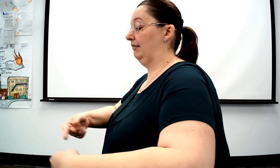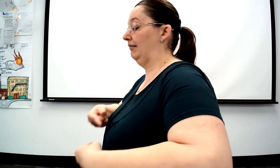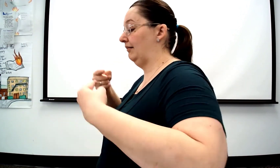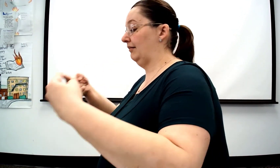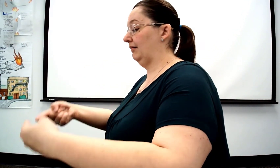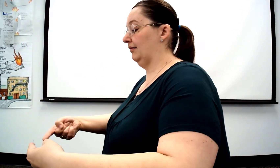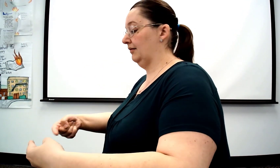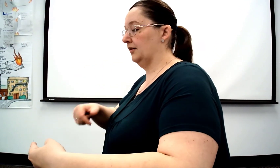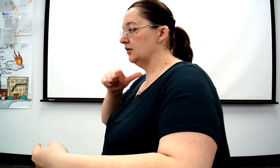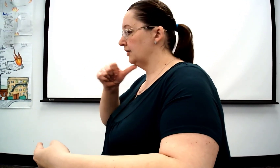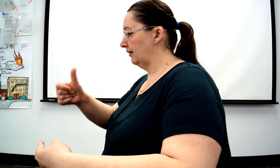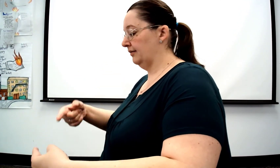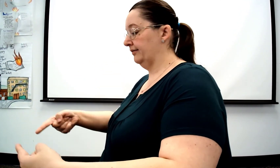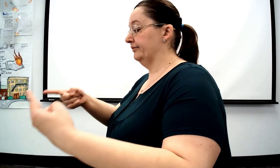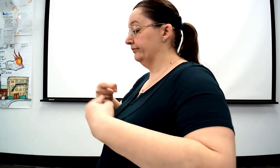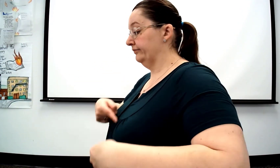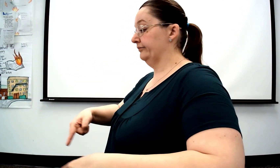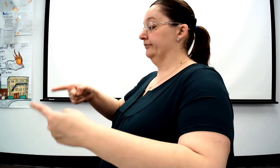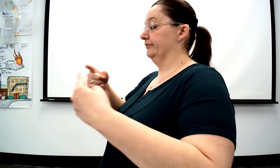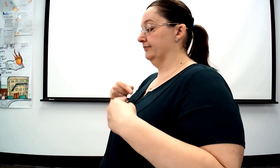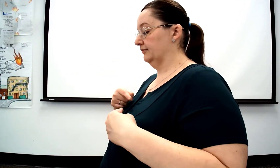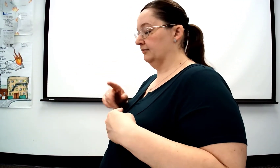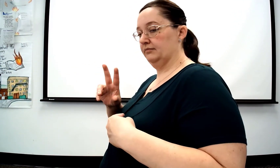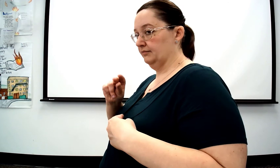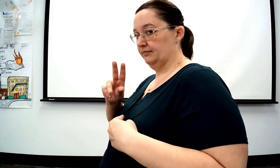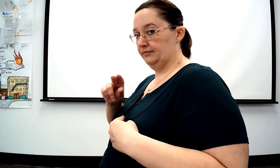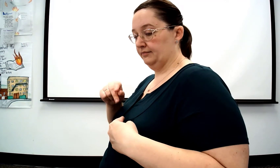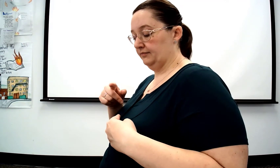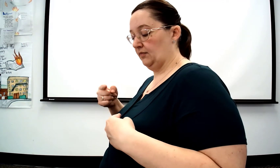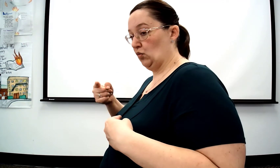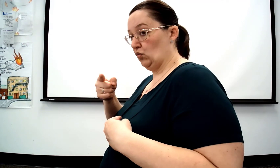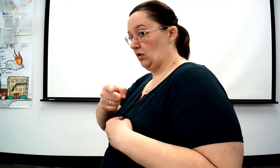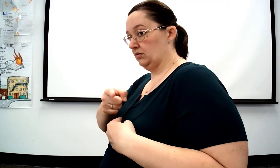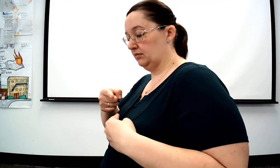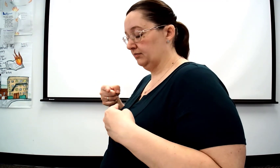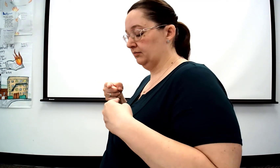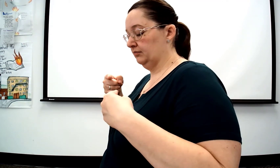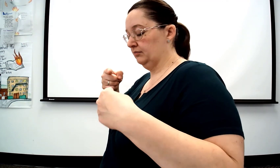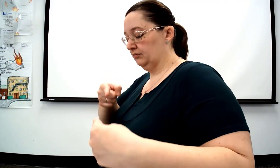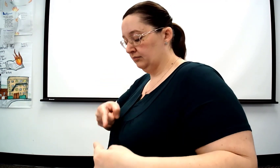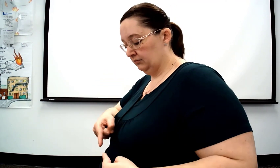Don't go away and don't come in. You are going to go across.